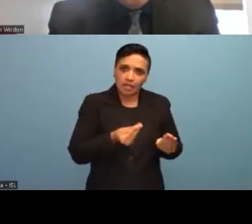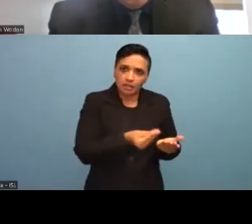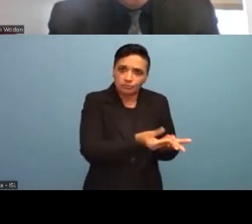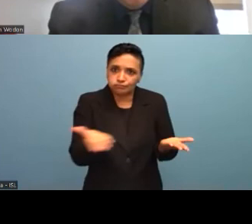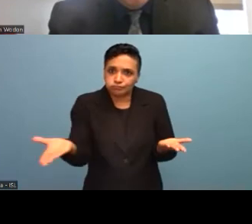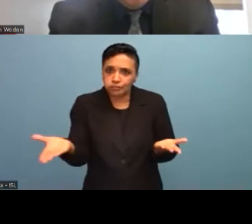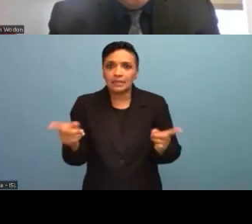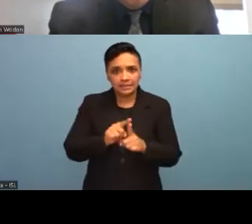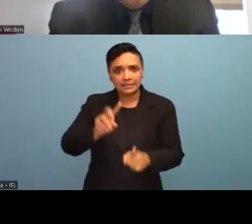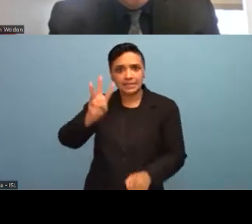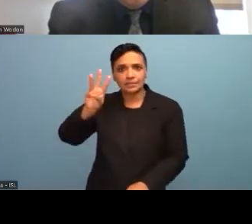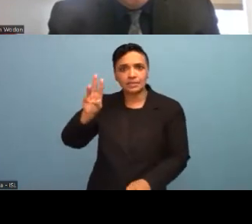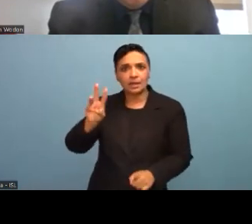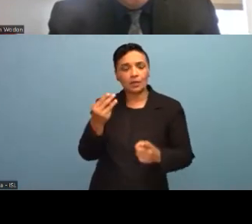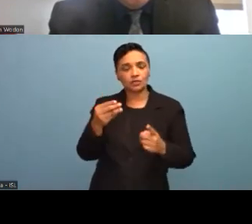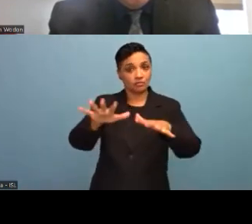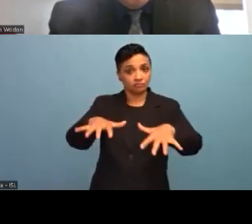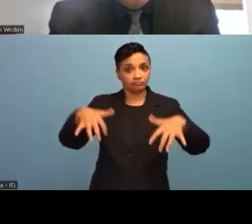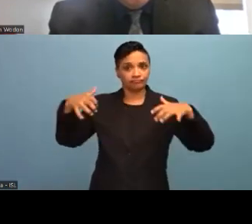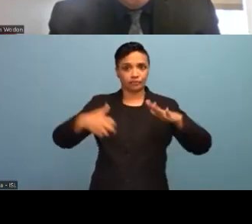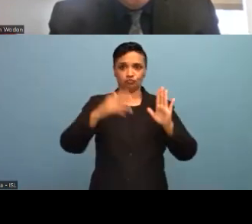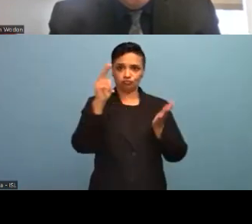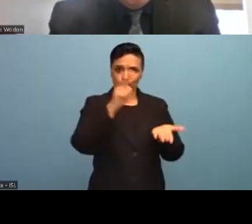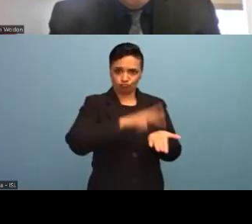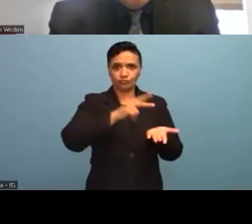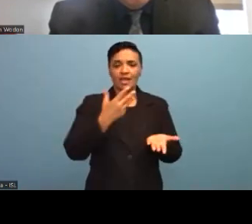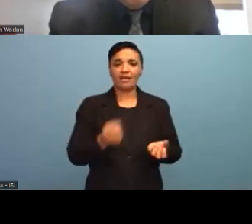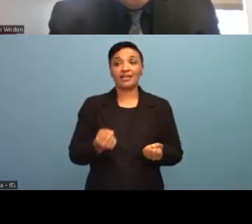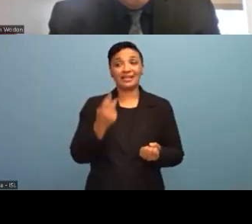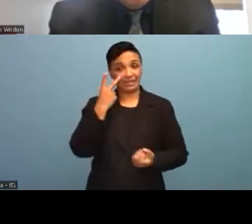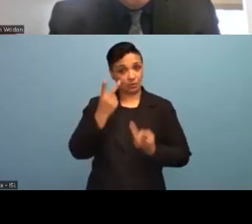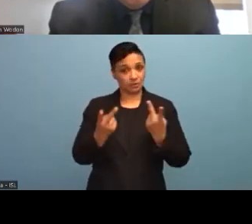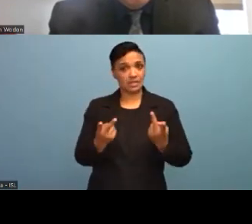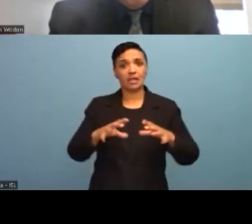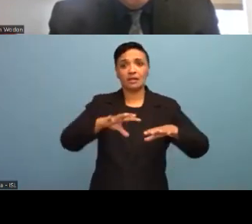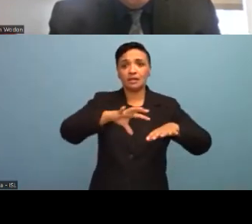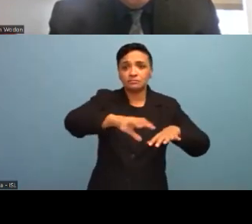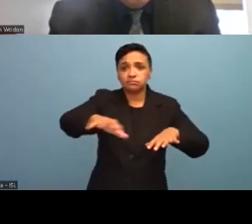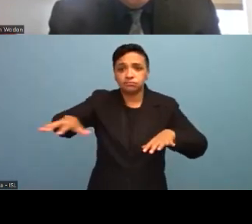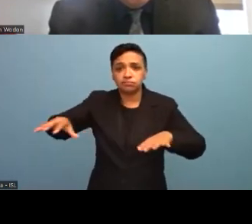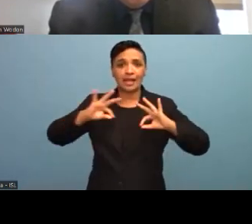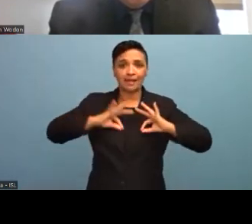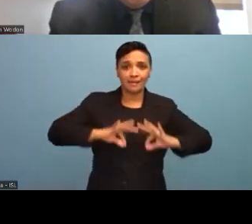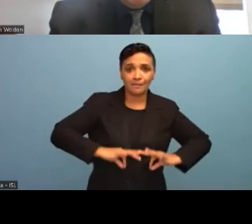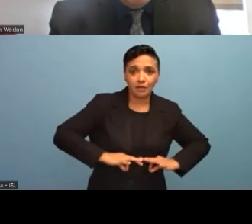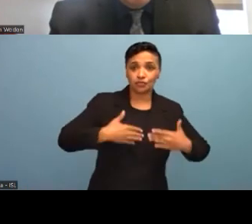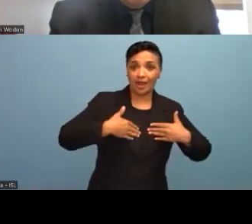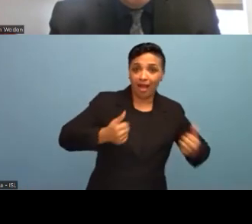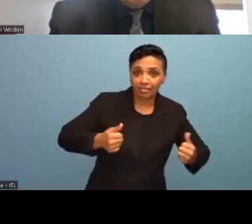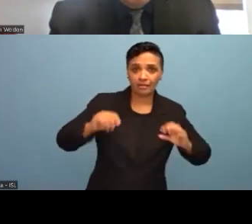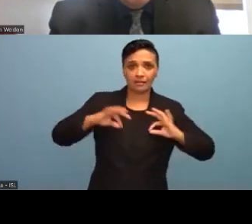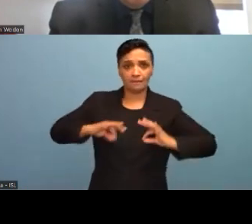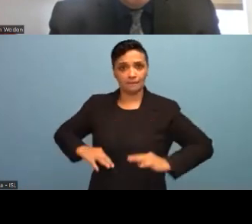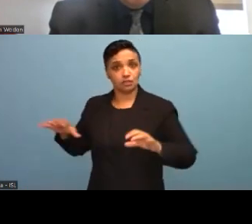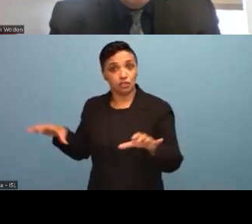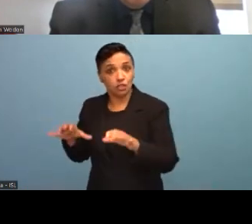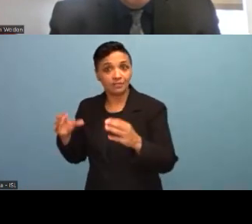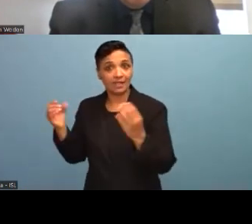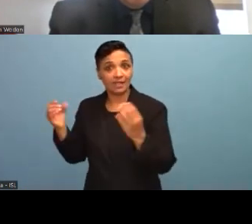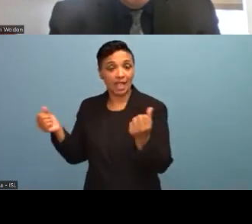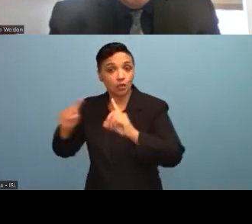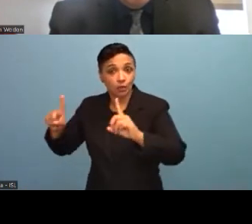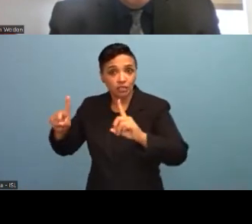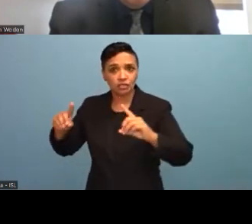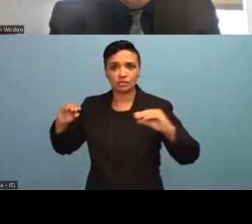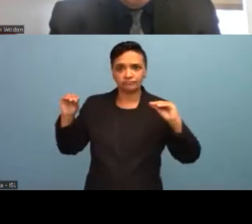World Health Assembly. You will see that more and more health ministries and education ministries will take action and start testing